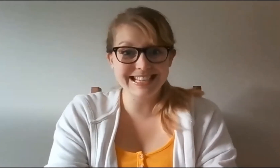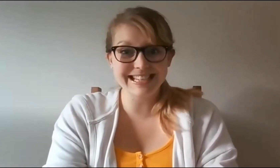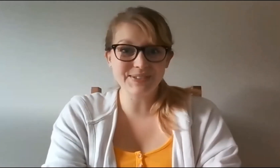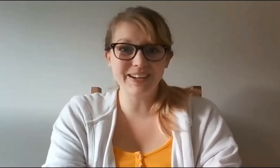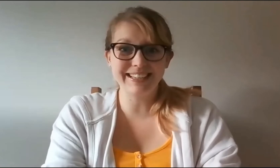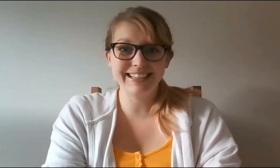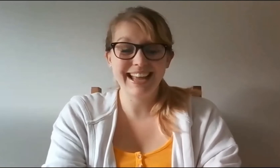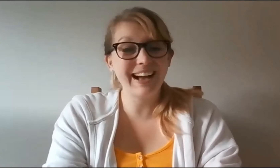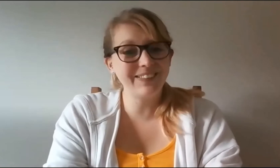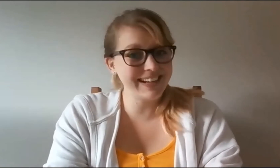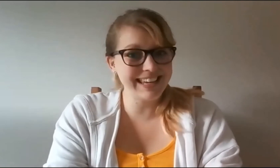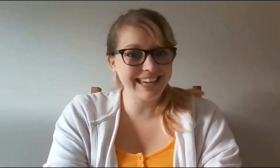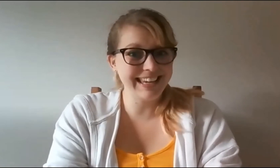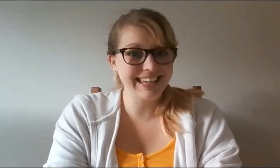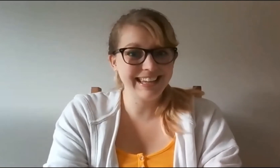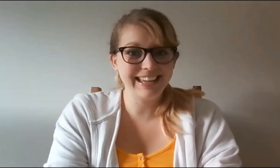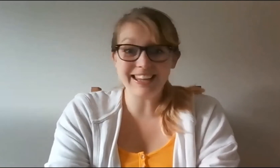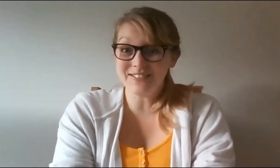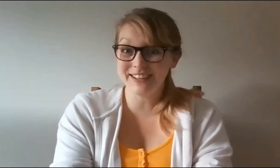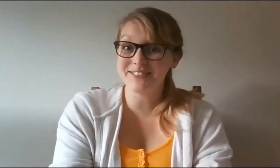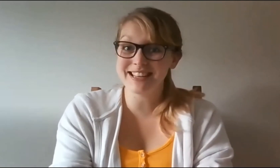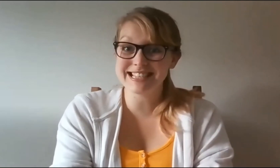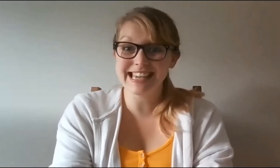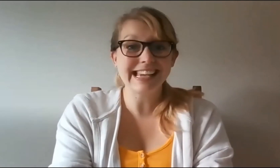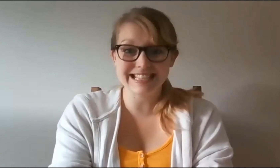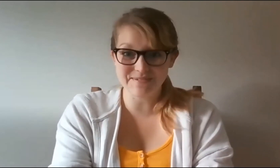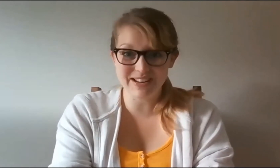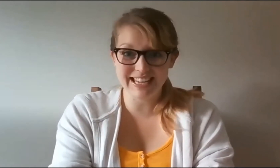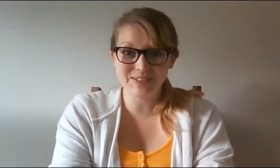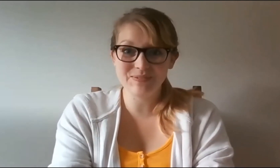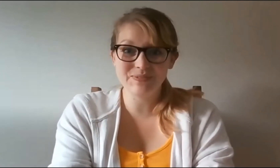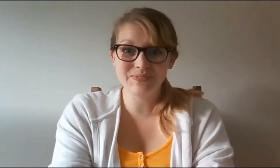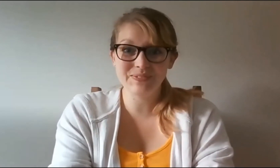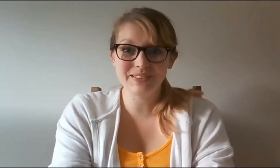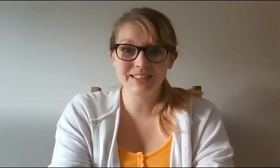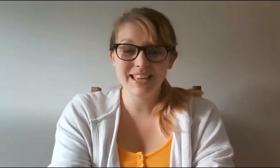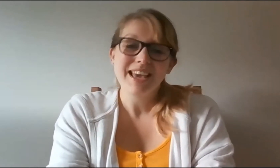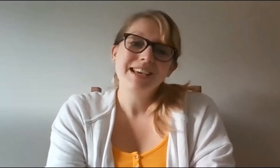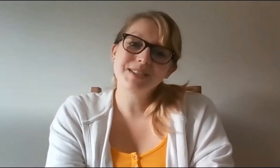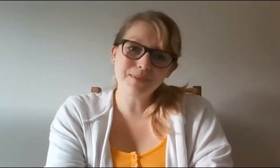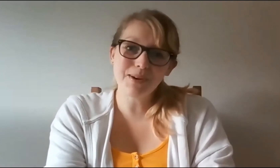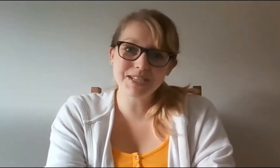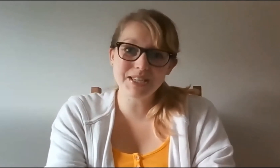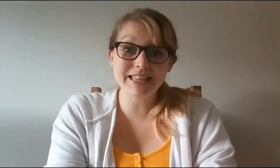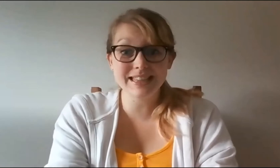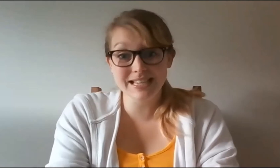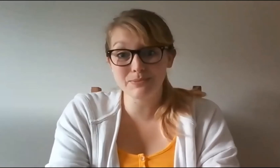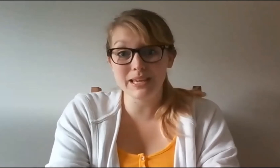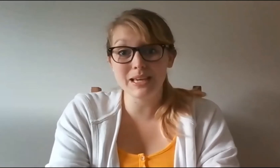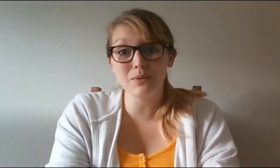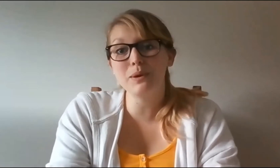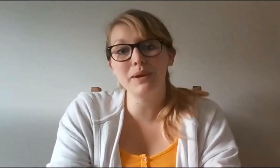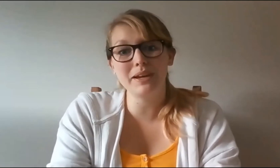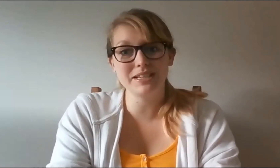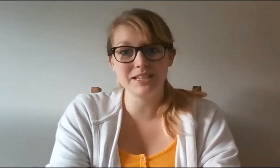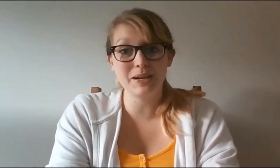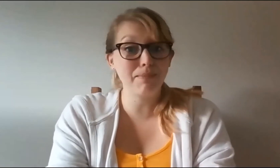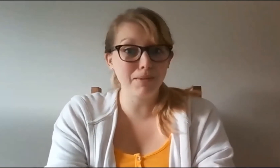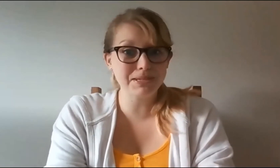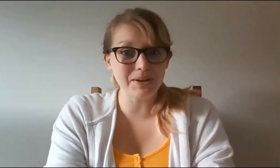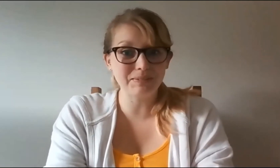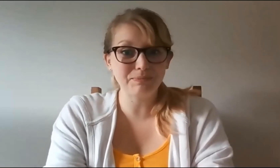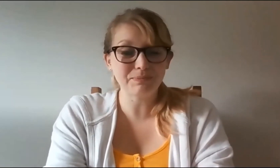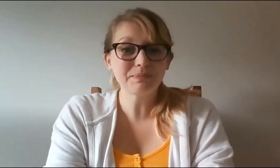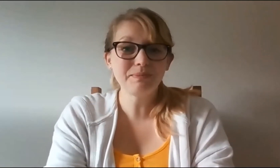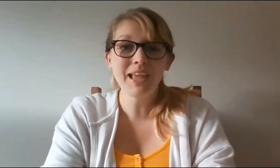Hello, Key Stage One. How are you? Are you ready for another singing assembly? So I promised you that this week we were going to do a